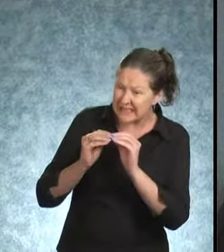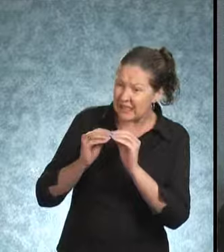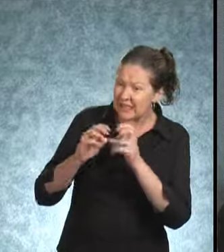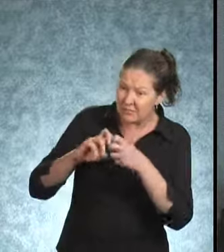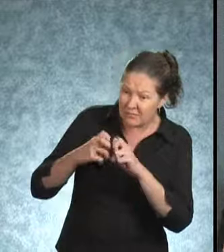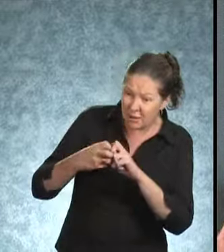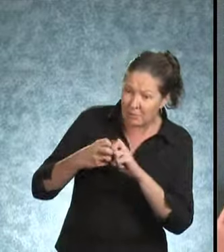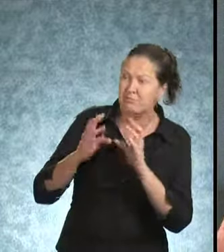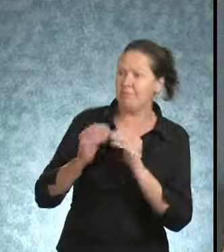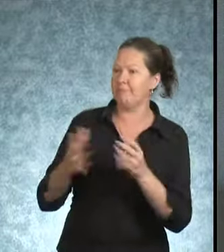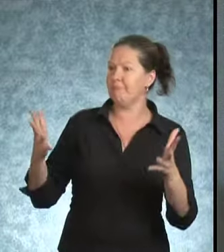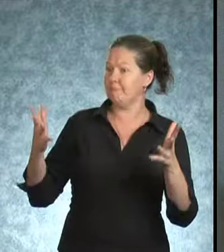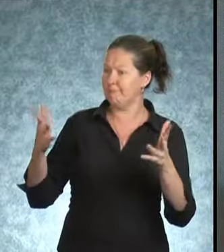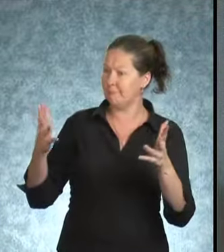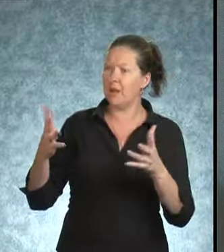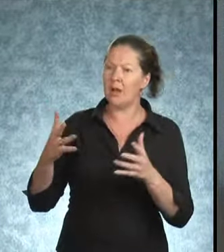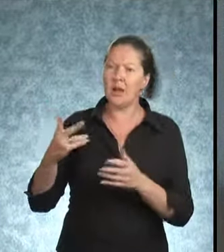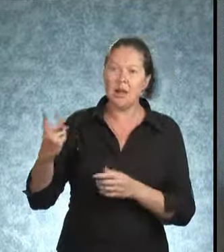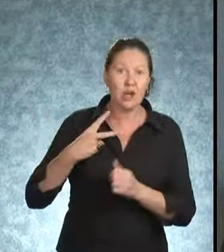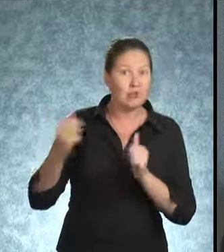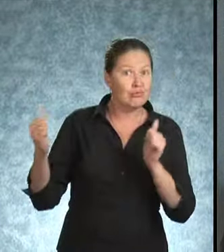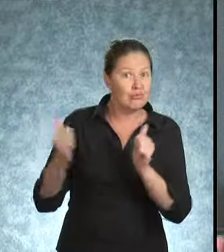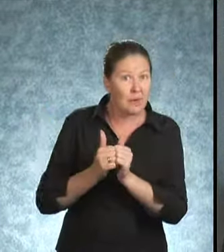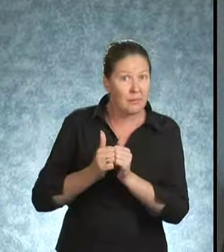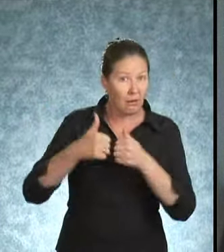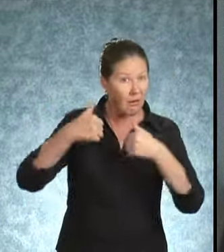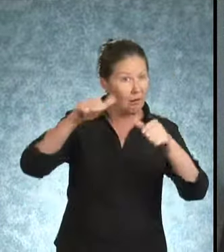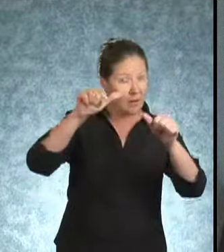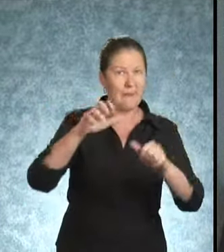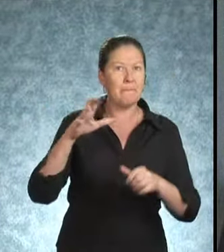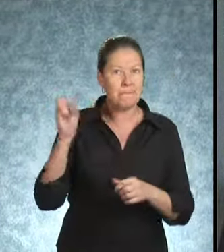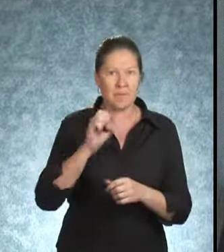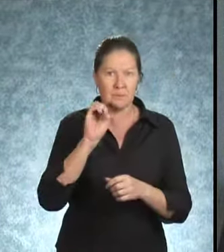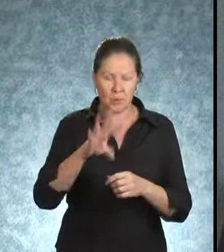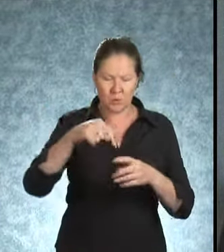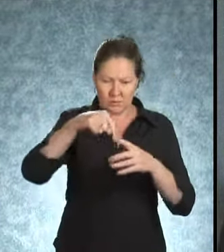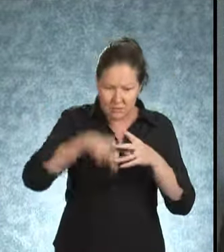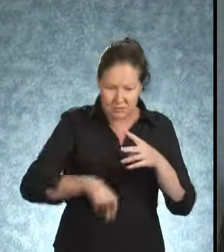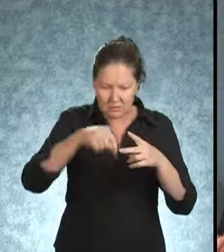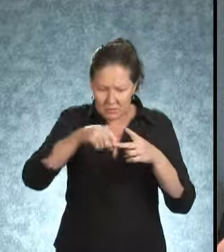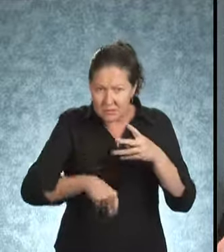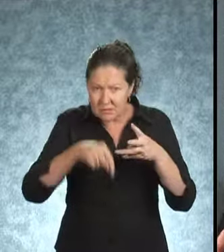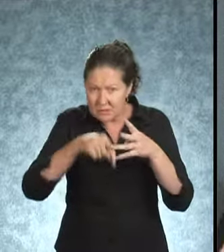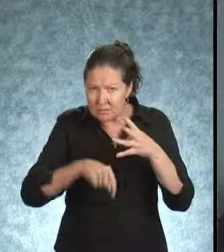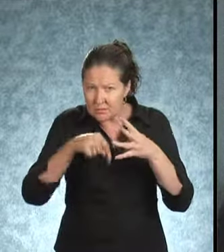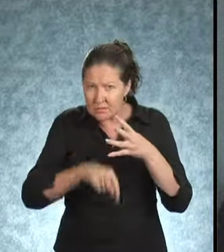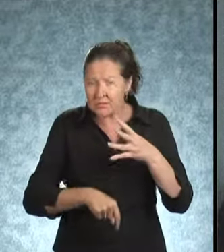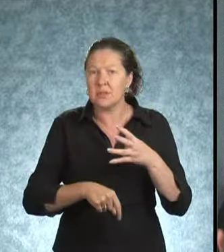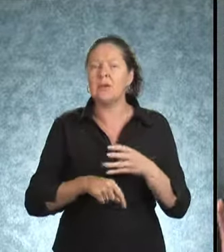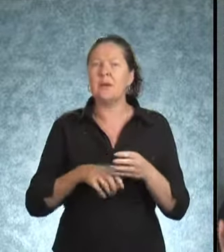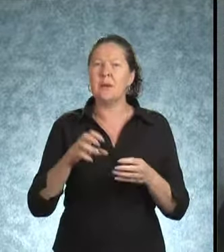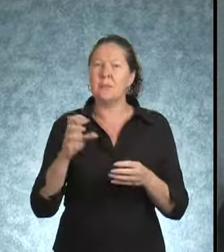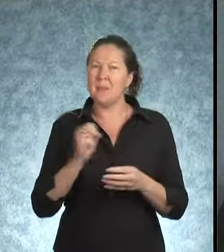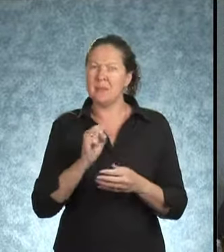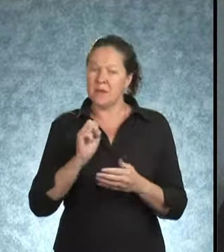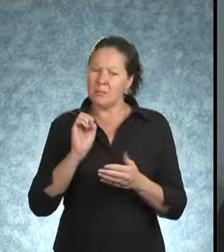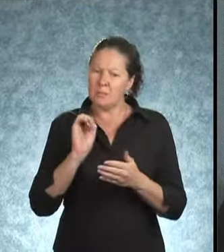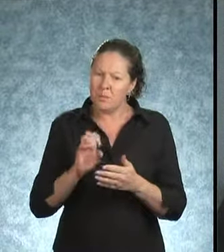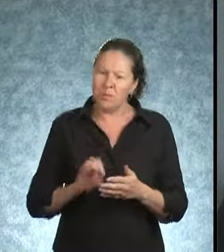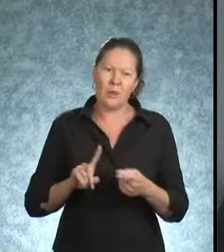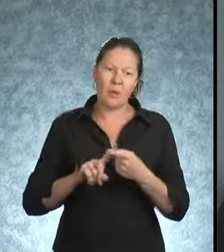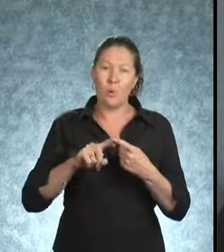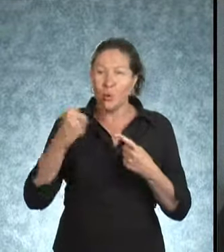for that agreement to stick you're really going to need to wrap some things around it. So it will be around, you know,